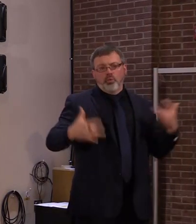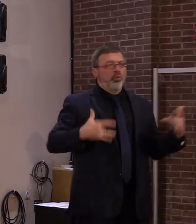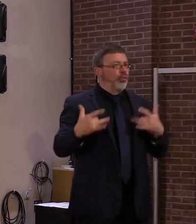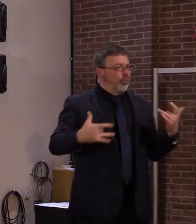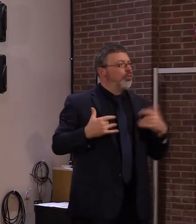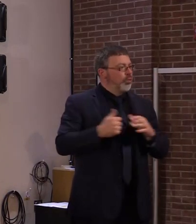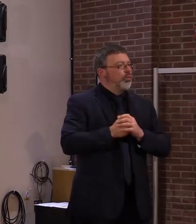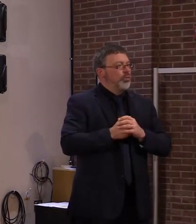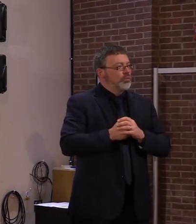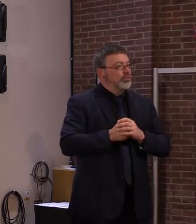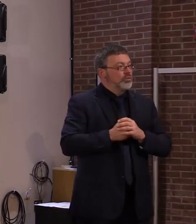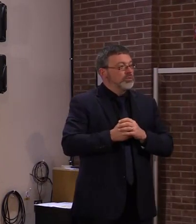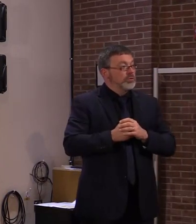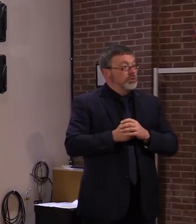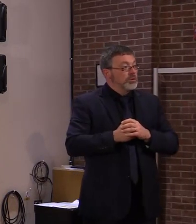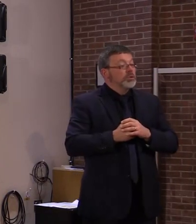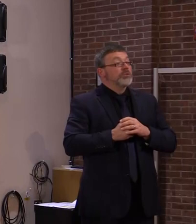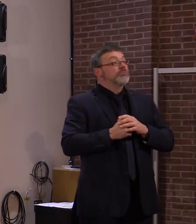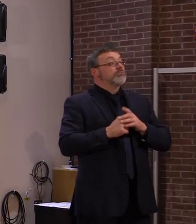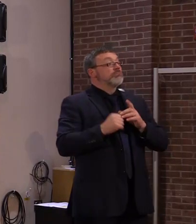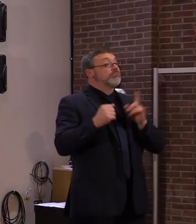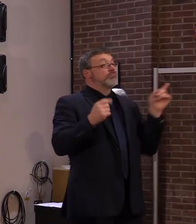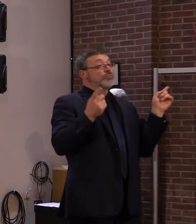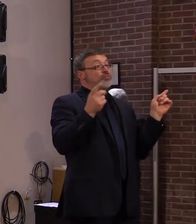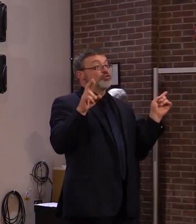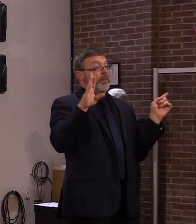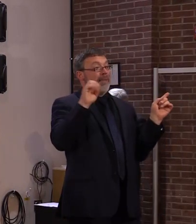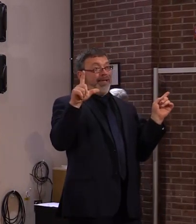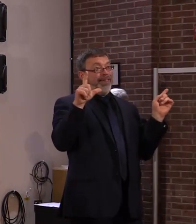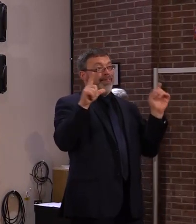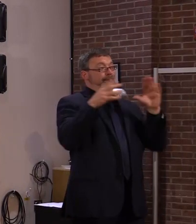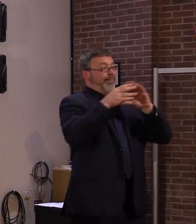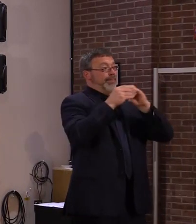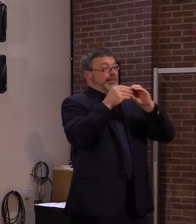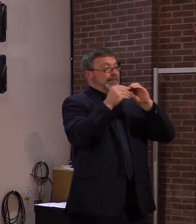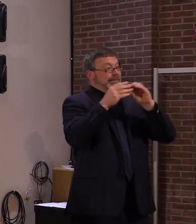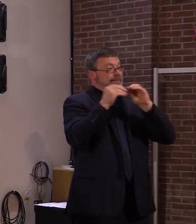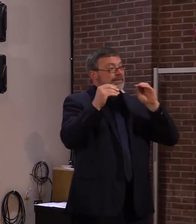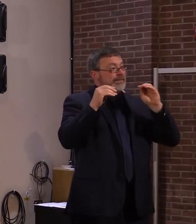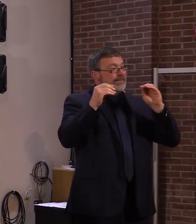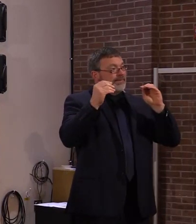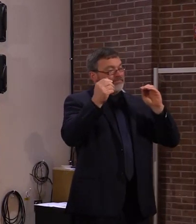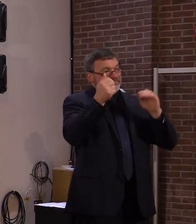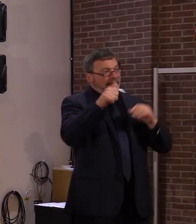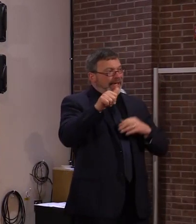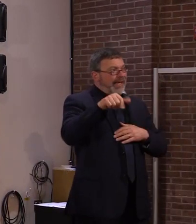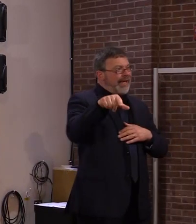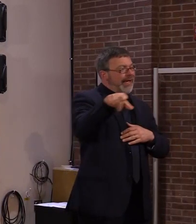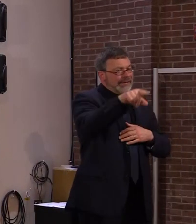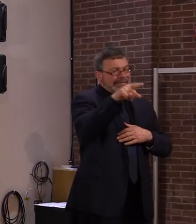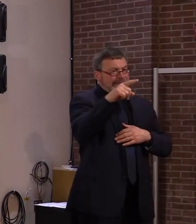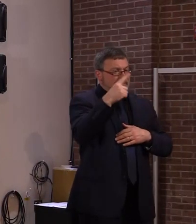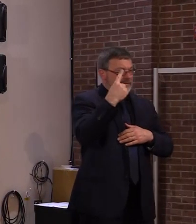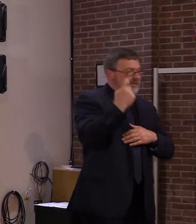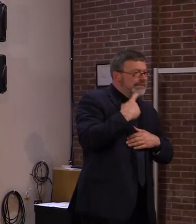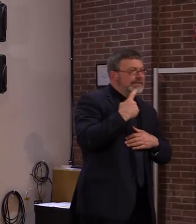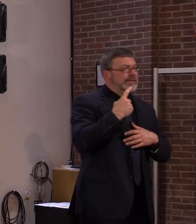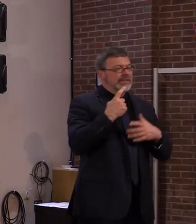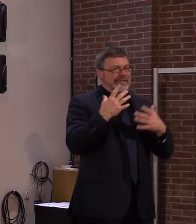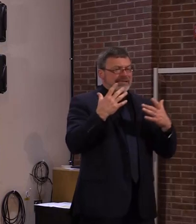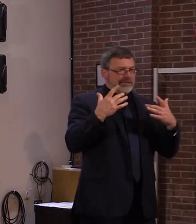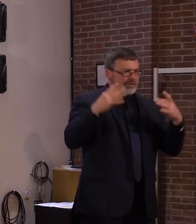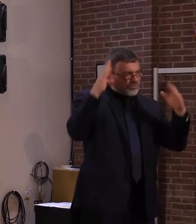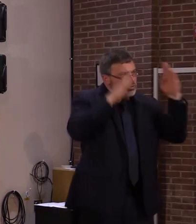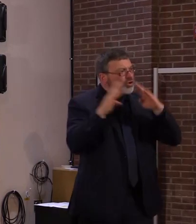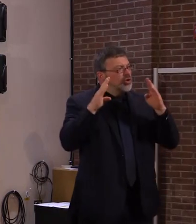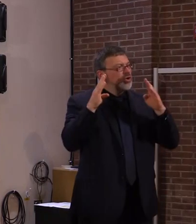those parents who aren't in this early bird group, or if you have any questions about vaccinating your children, please talk to